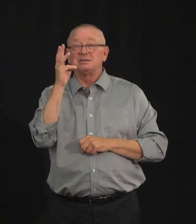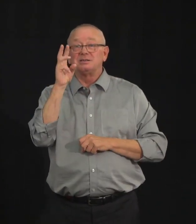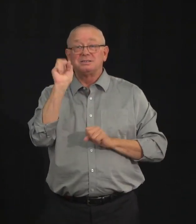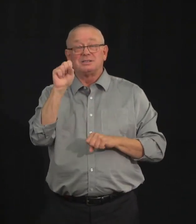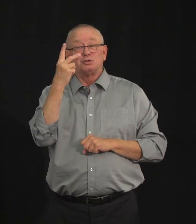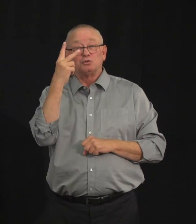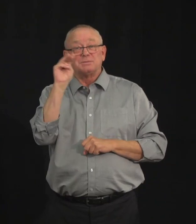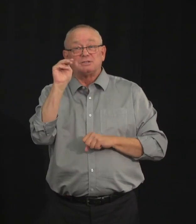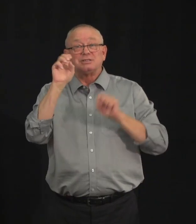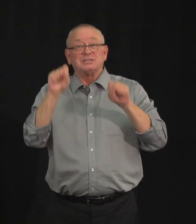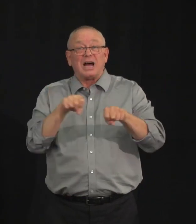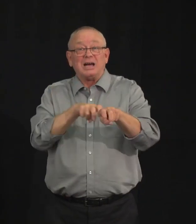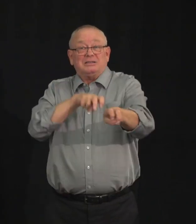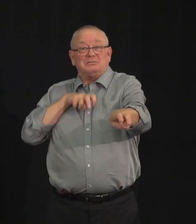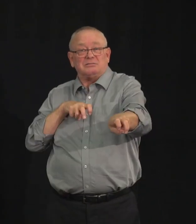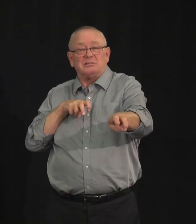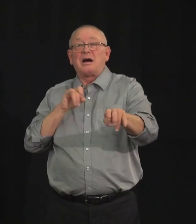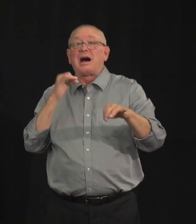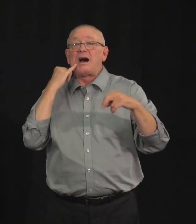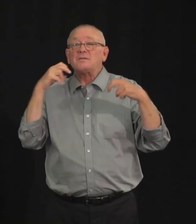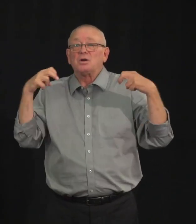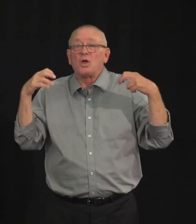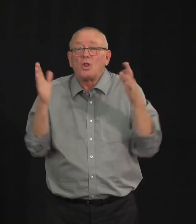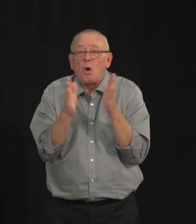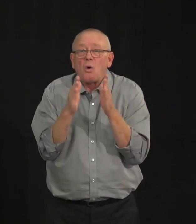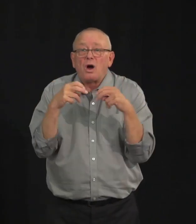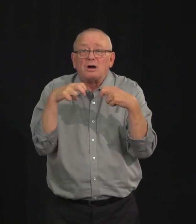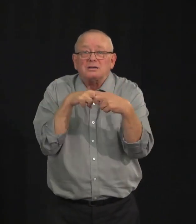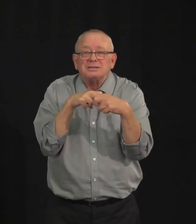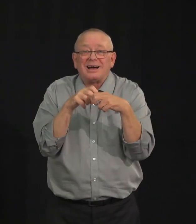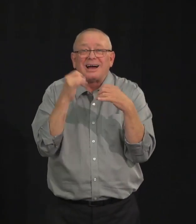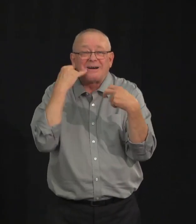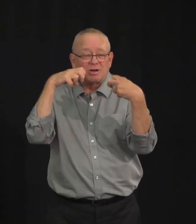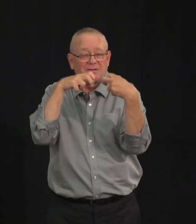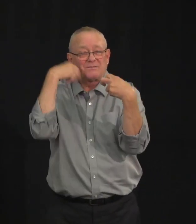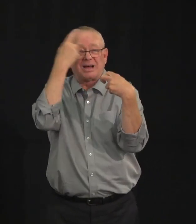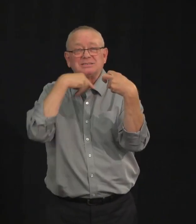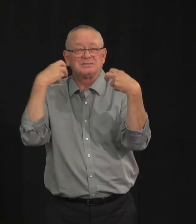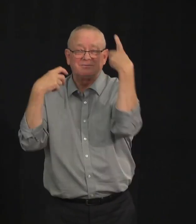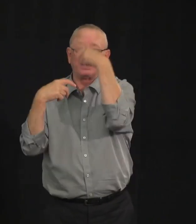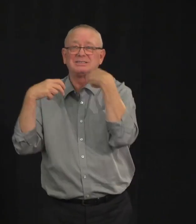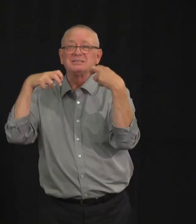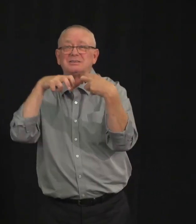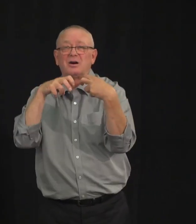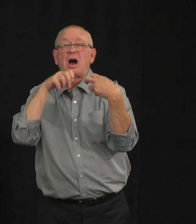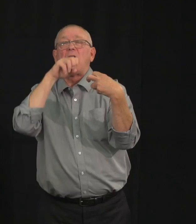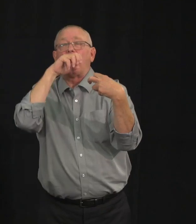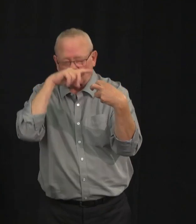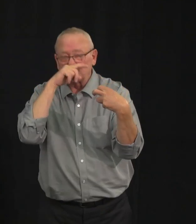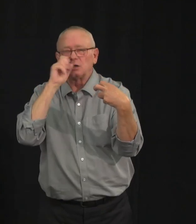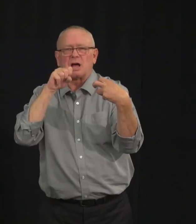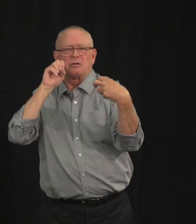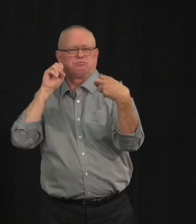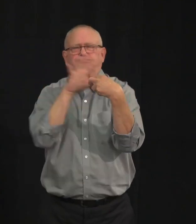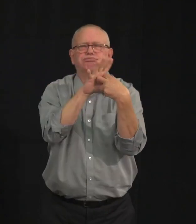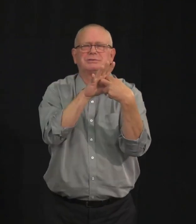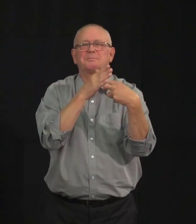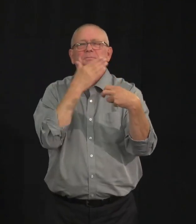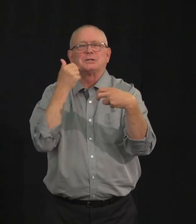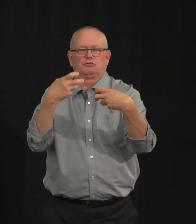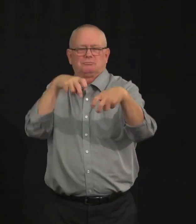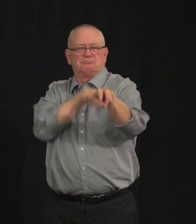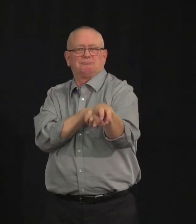sneeze directly on the face of another student. Non-medical masks are not required while students are seated in the